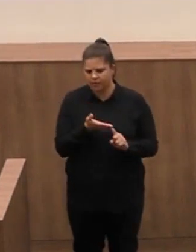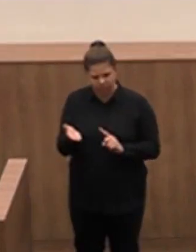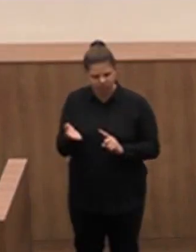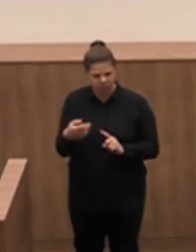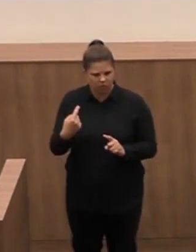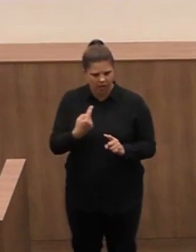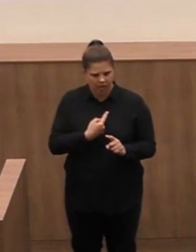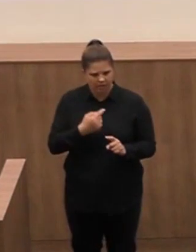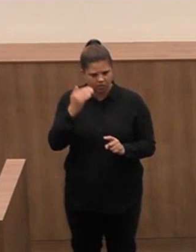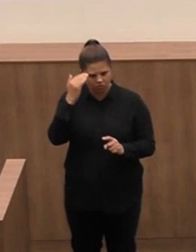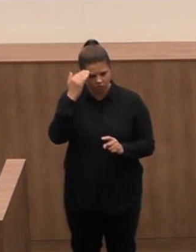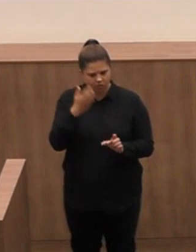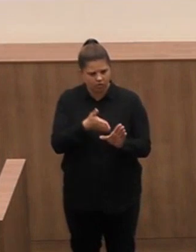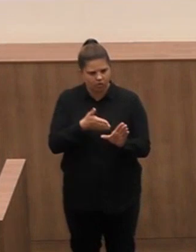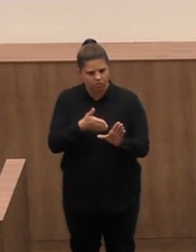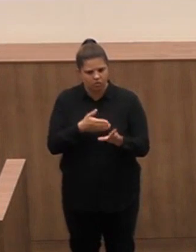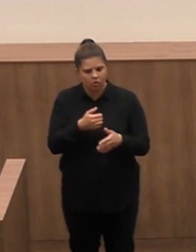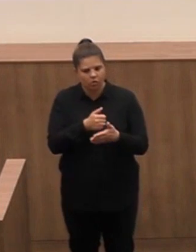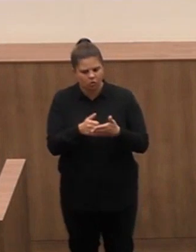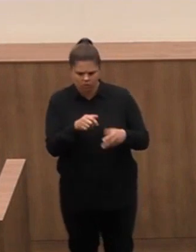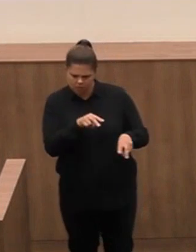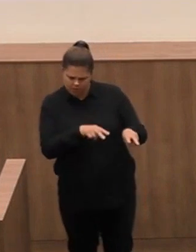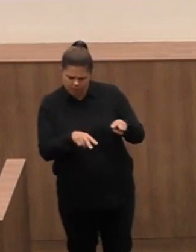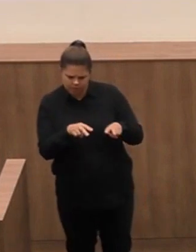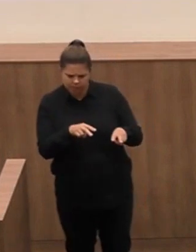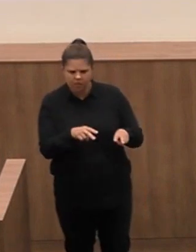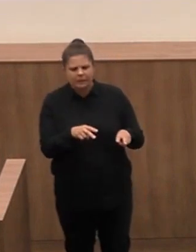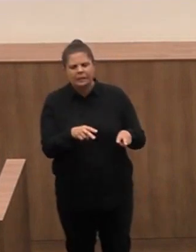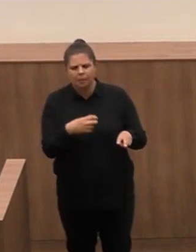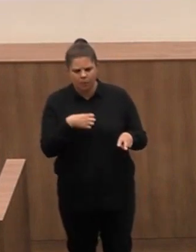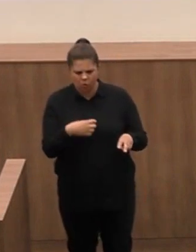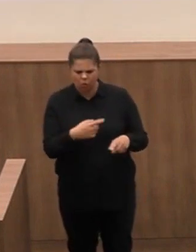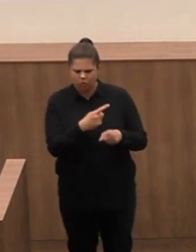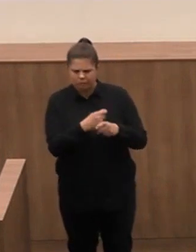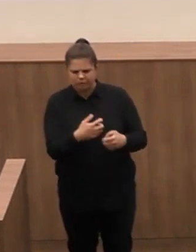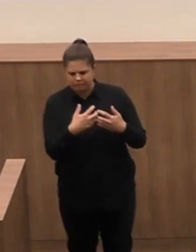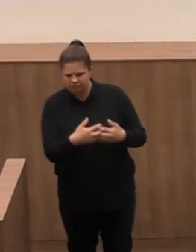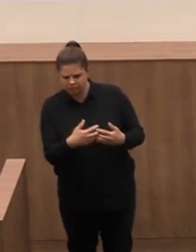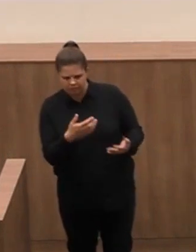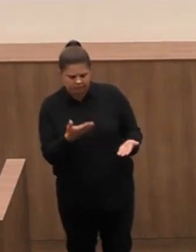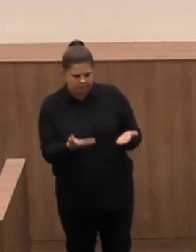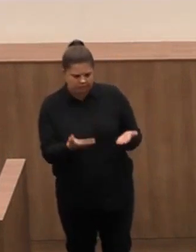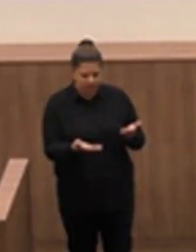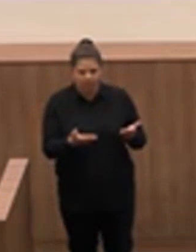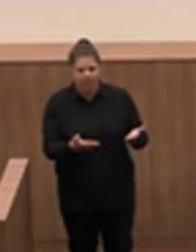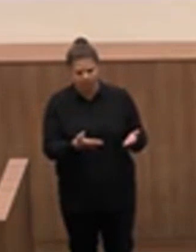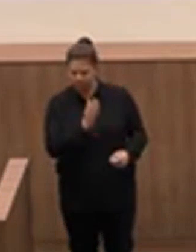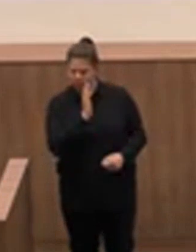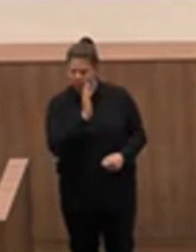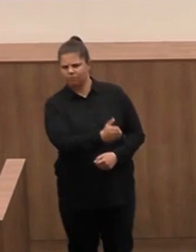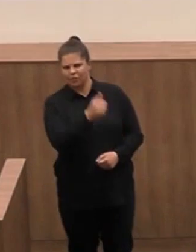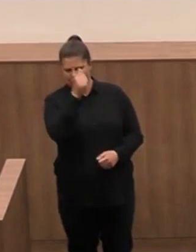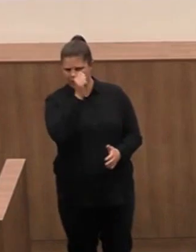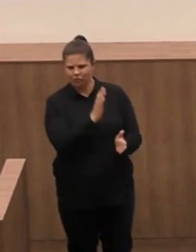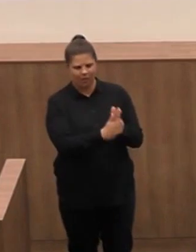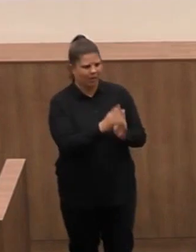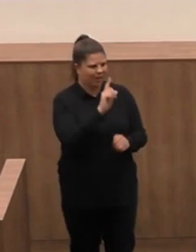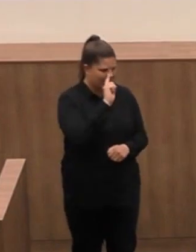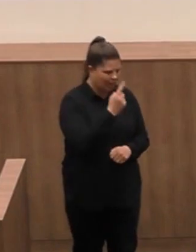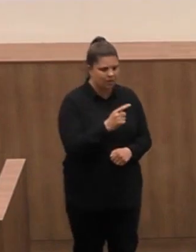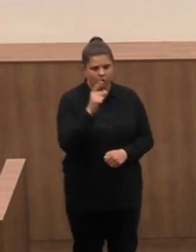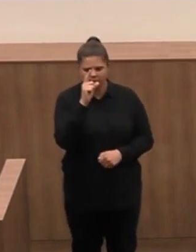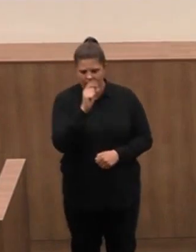the more complex cases, so they're not usually very straightforward. So usually we wouldn't see me unless there's it's really unclear